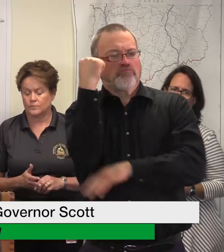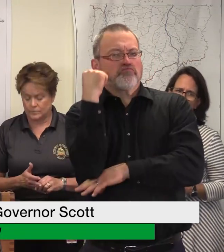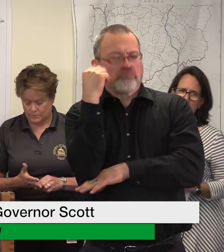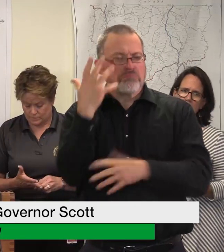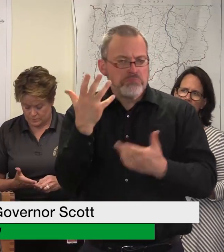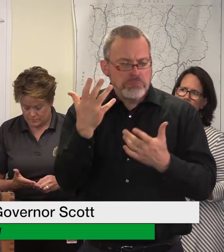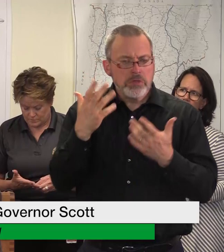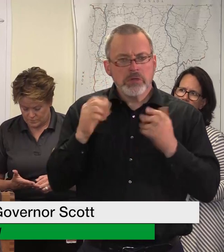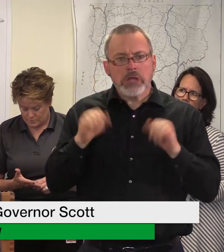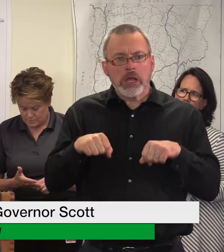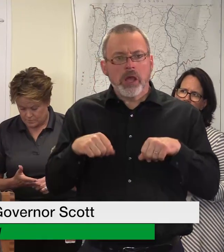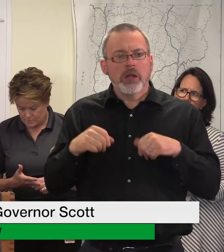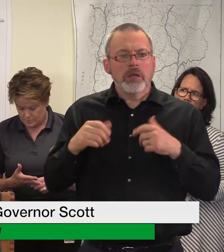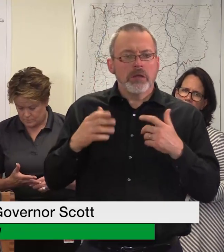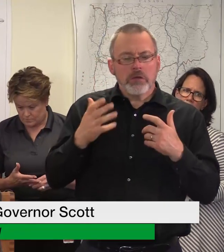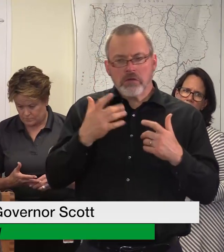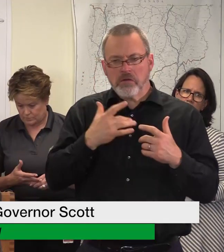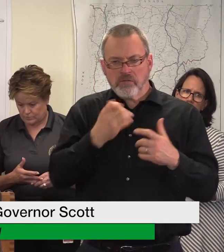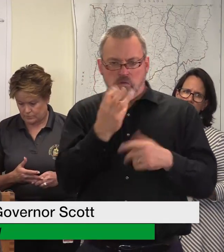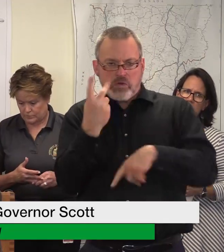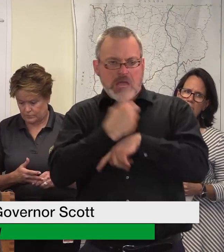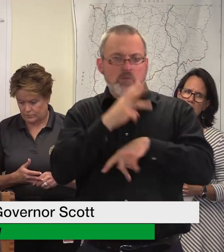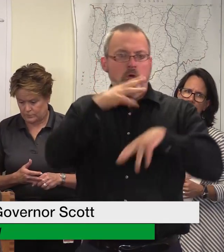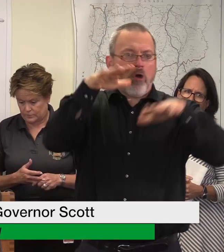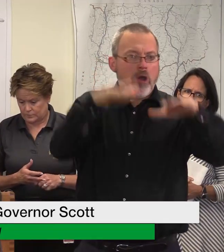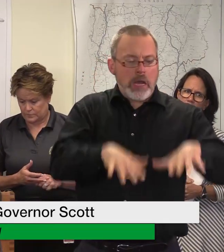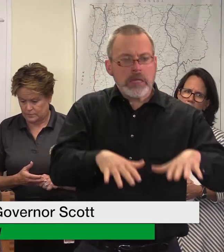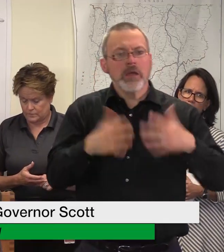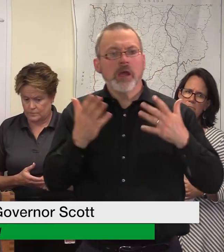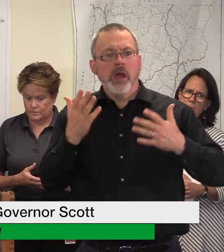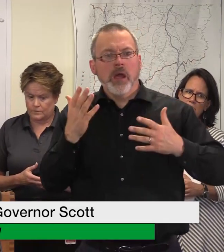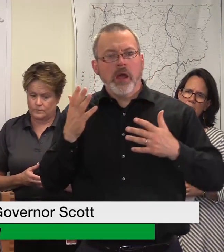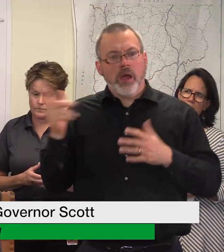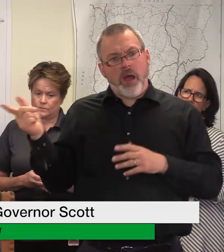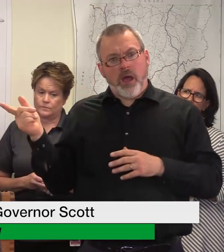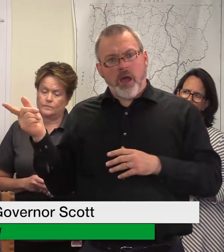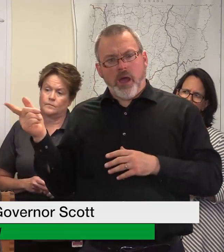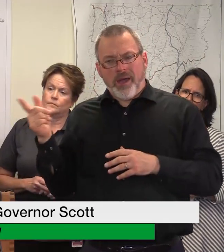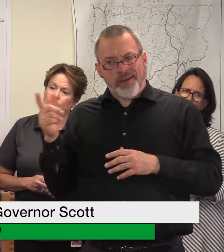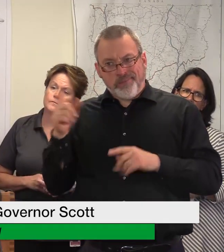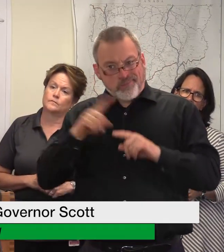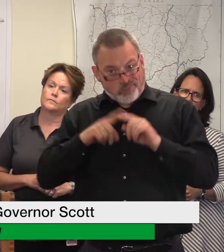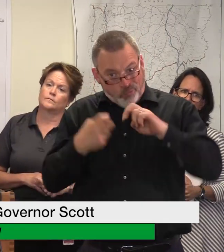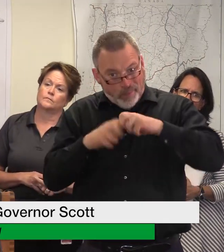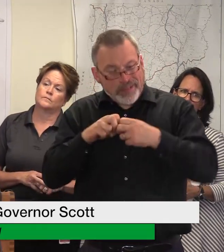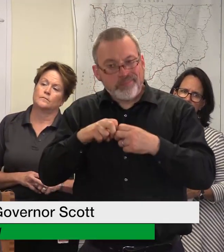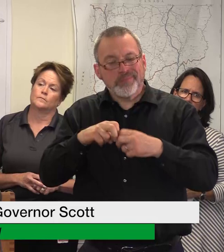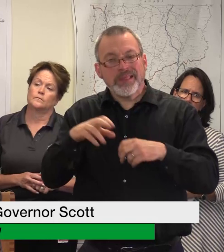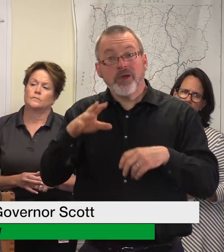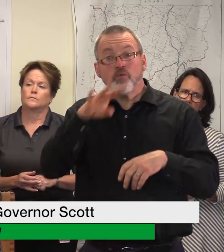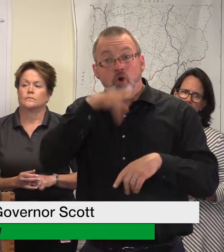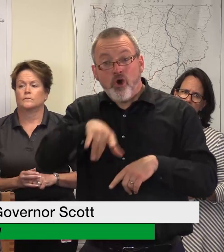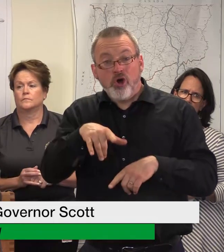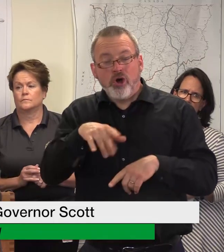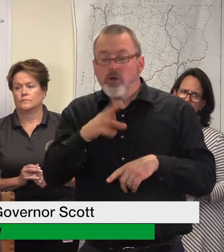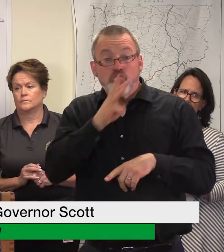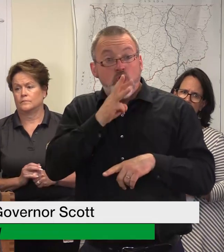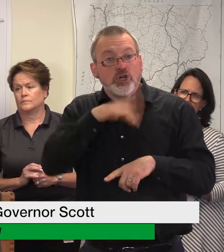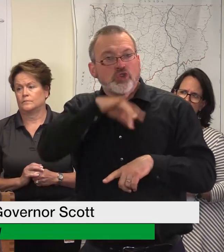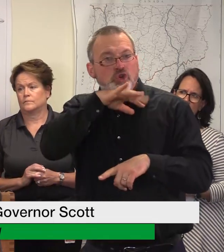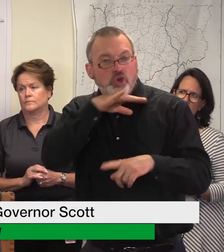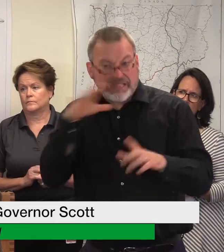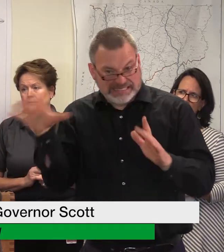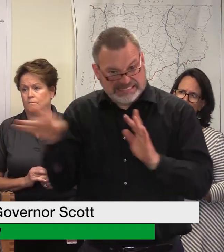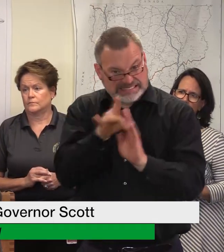a couple of days, but you were concerned about contamination and you needed to test things. Can you give us any further update on what you think